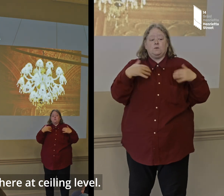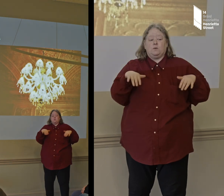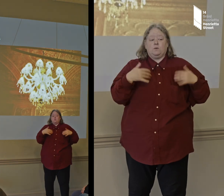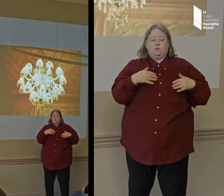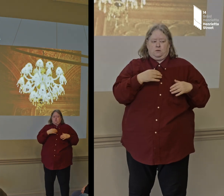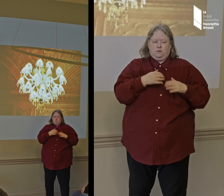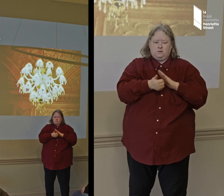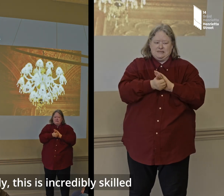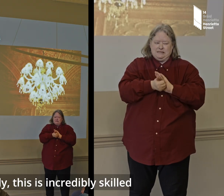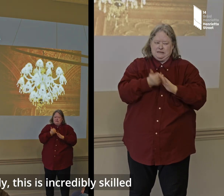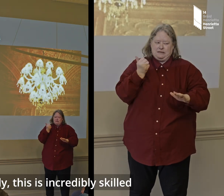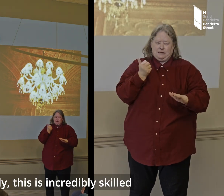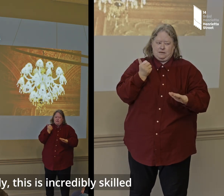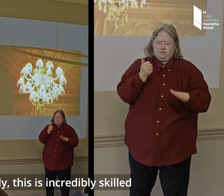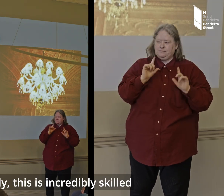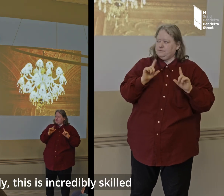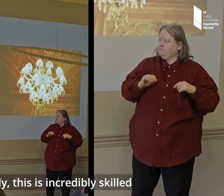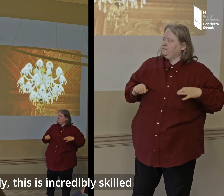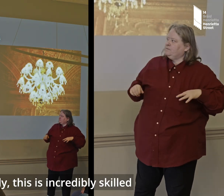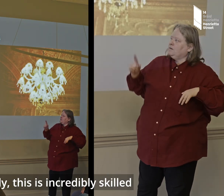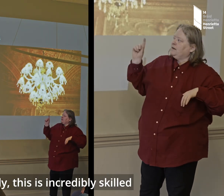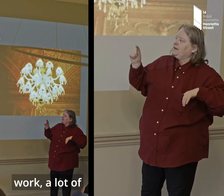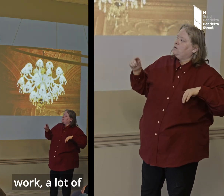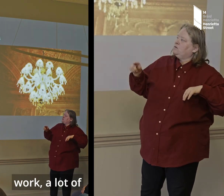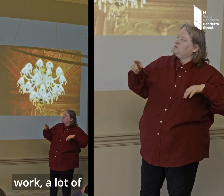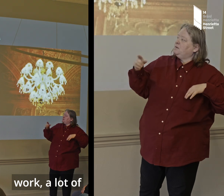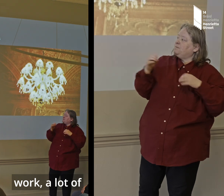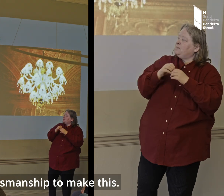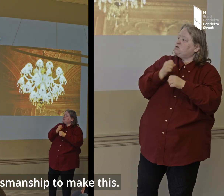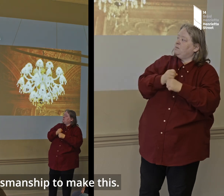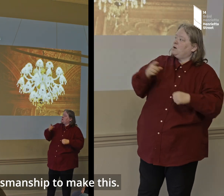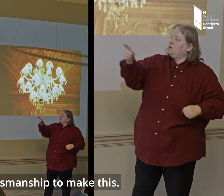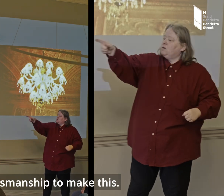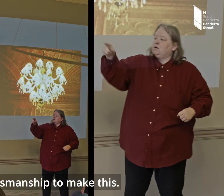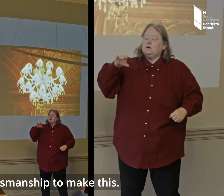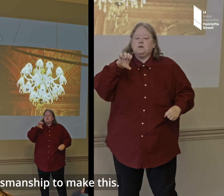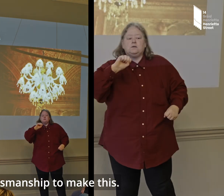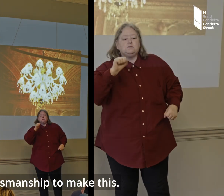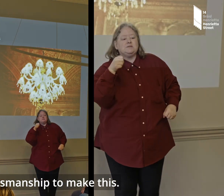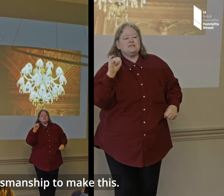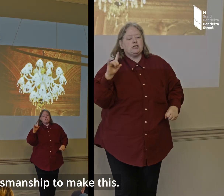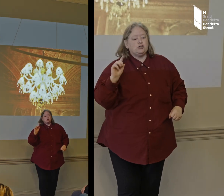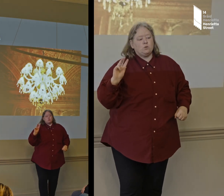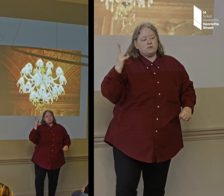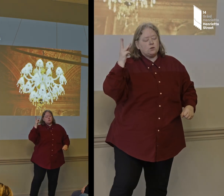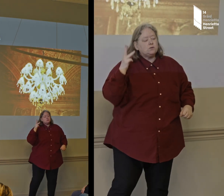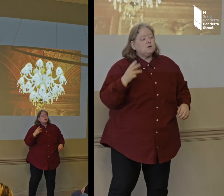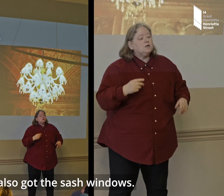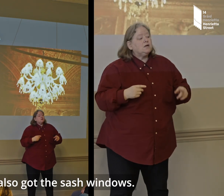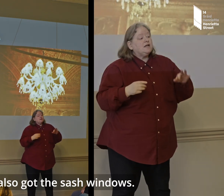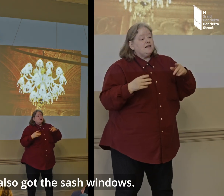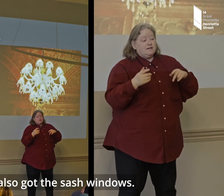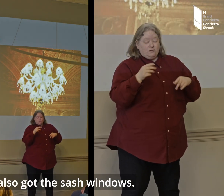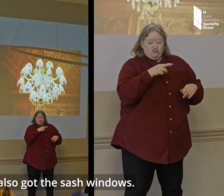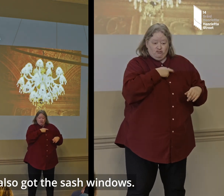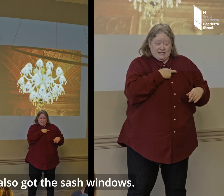level. So really, this is incredibly skilled work, a lot of craftsmanship to make this. You've